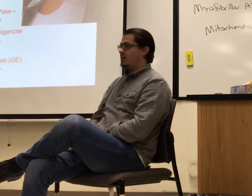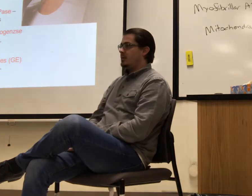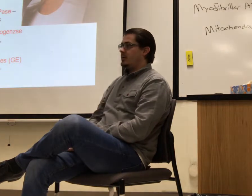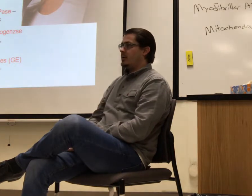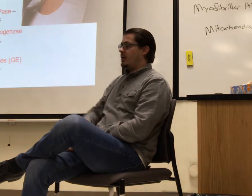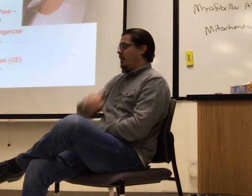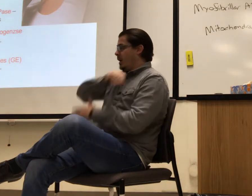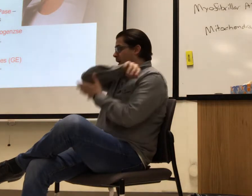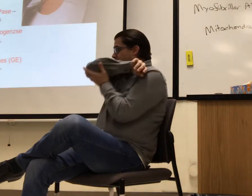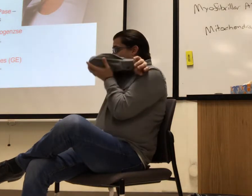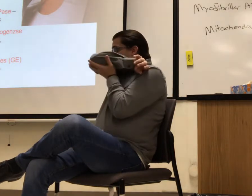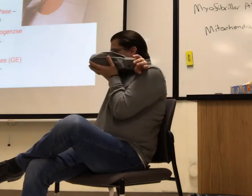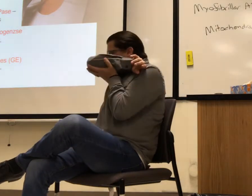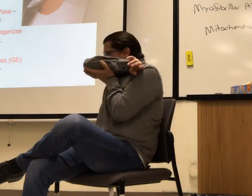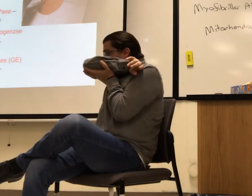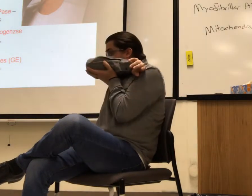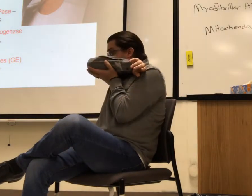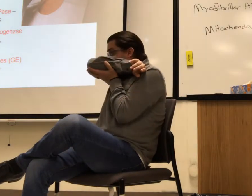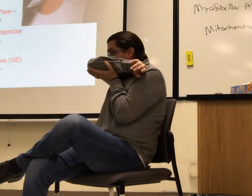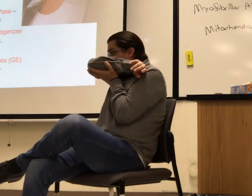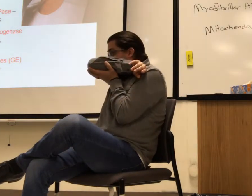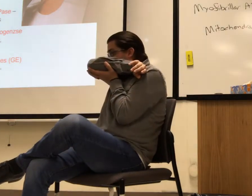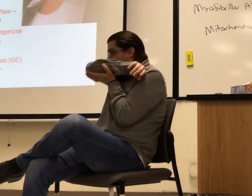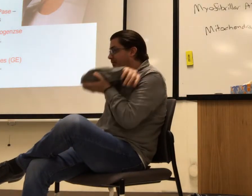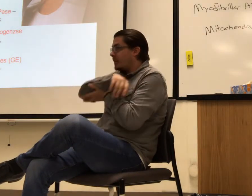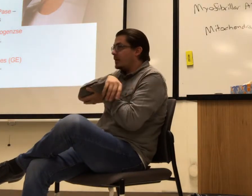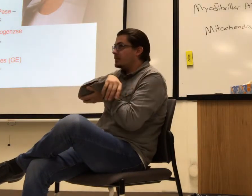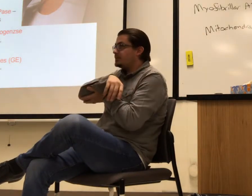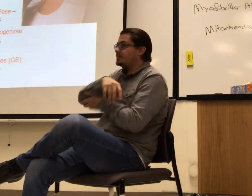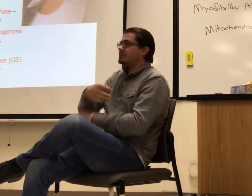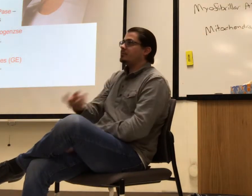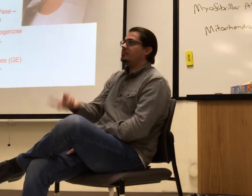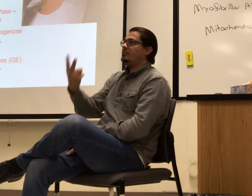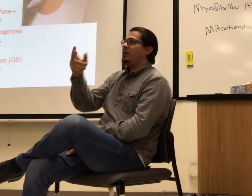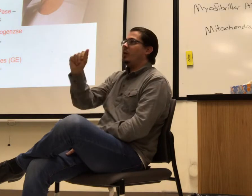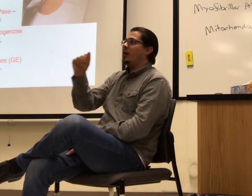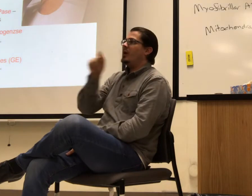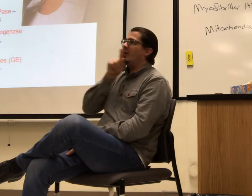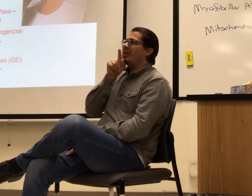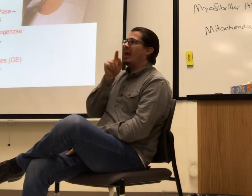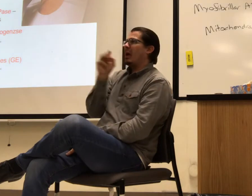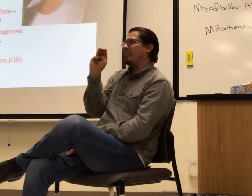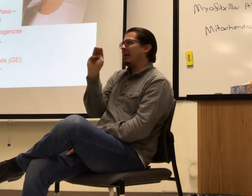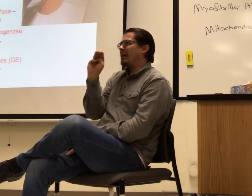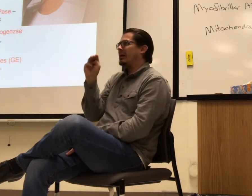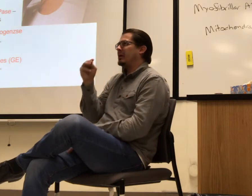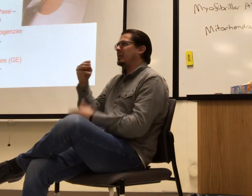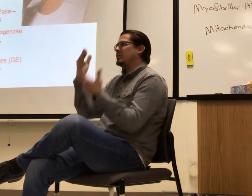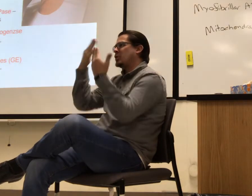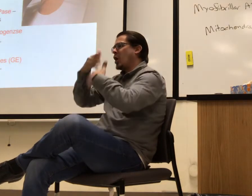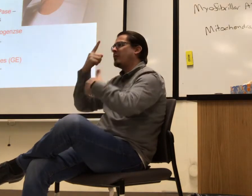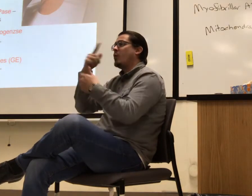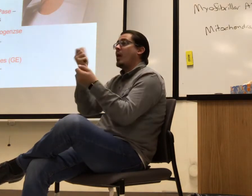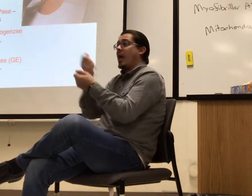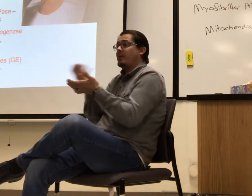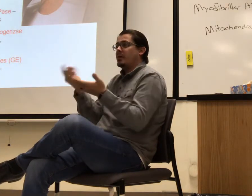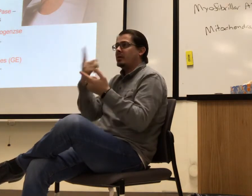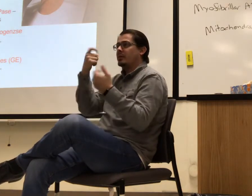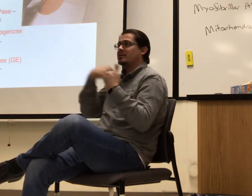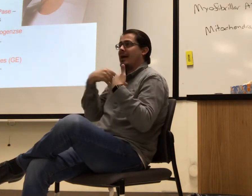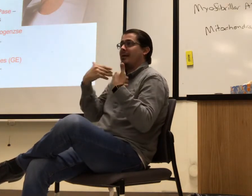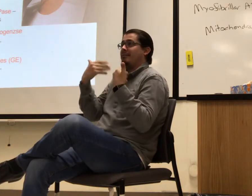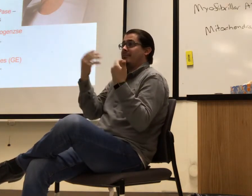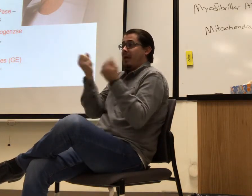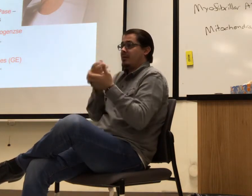light for there. So basically the 2As, they kind of stain medium to dark for everything, because they got everything. But you'd expect this